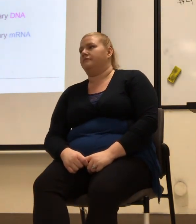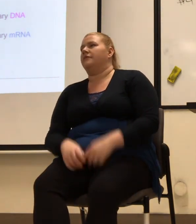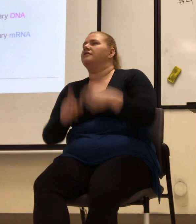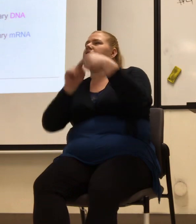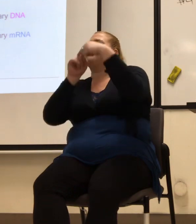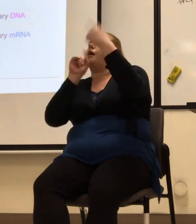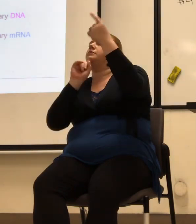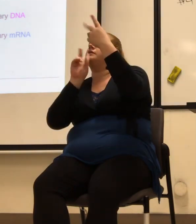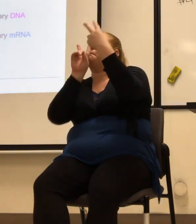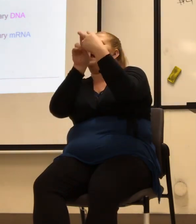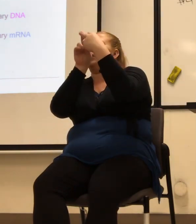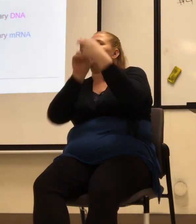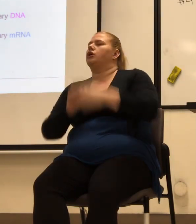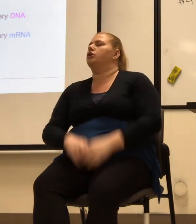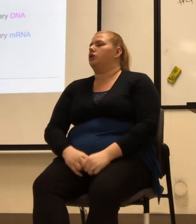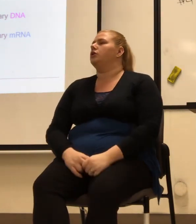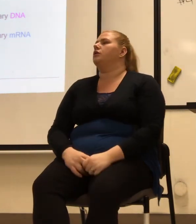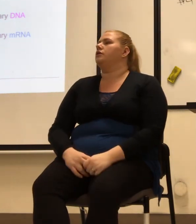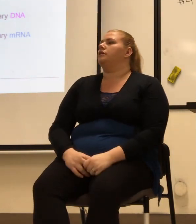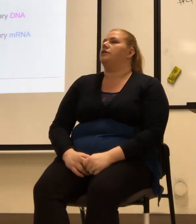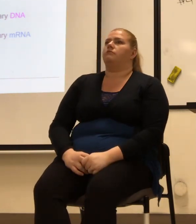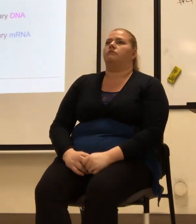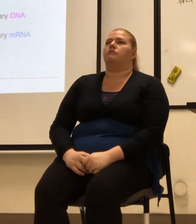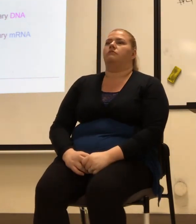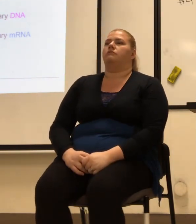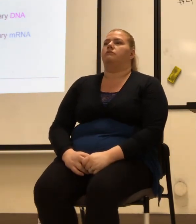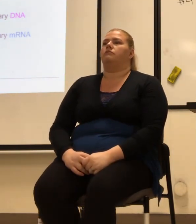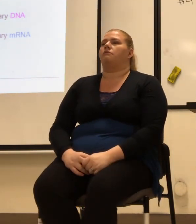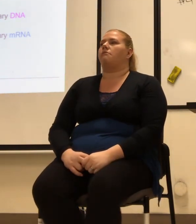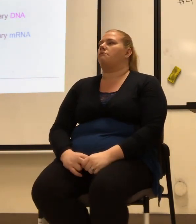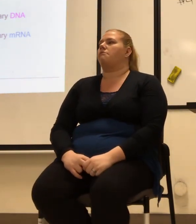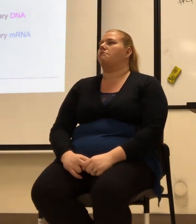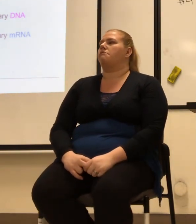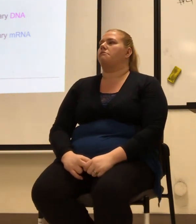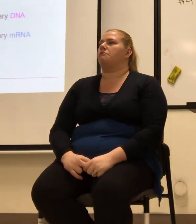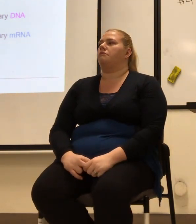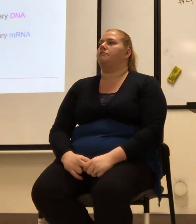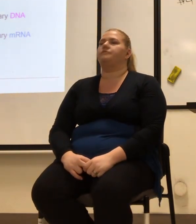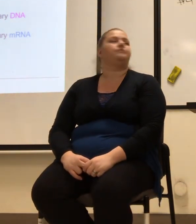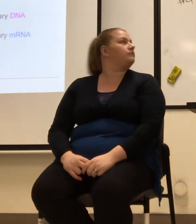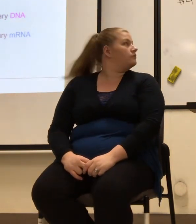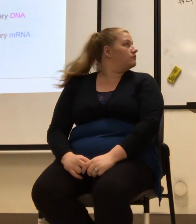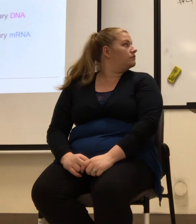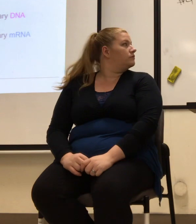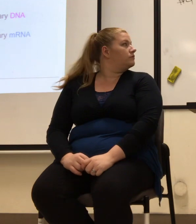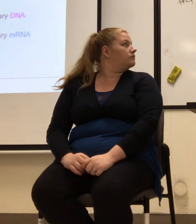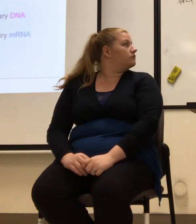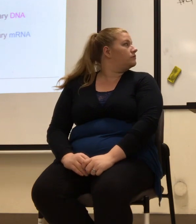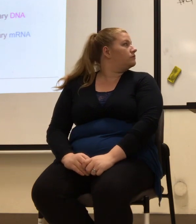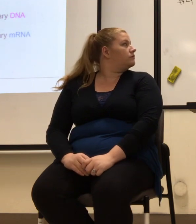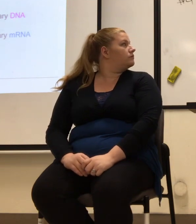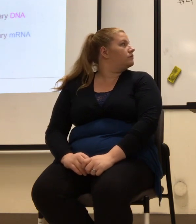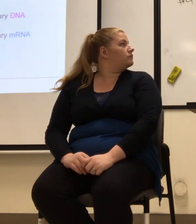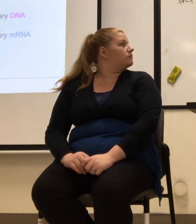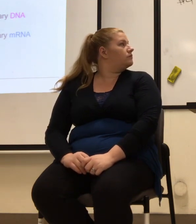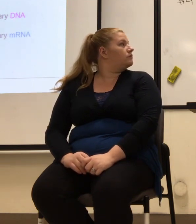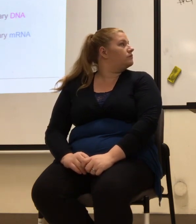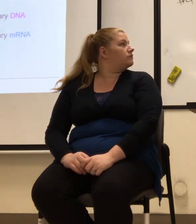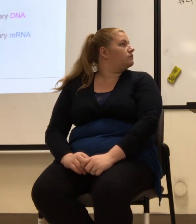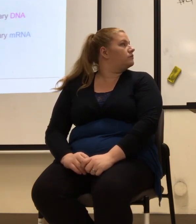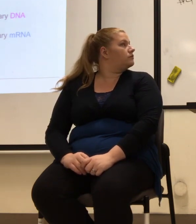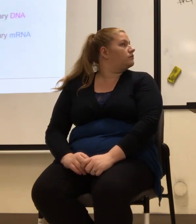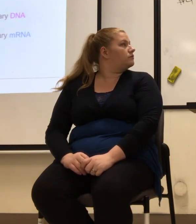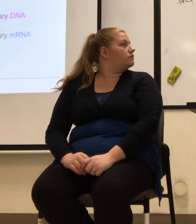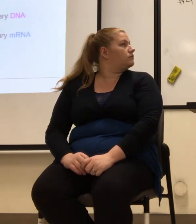Then I asked you to base pair like transcription, right? Initiation, elongation, termination. Well,